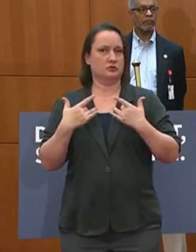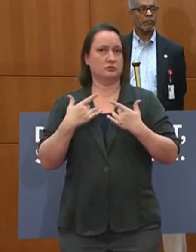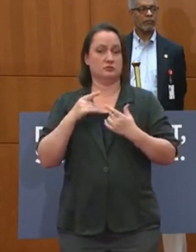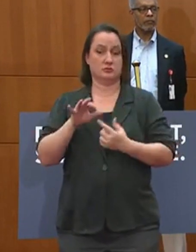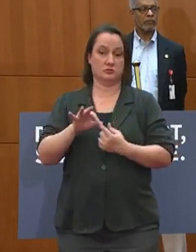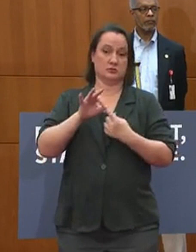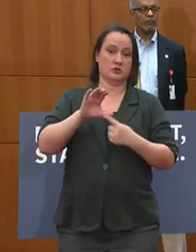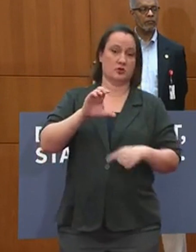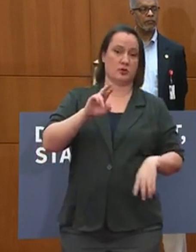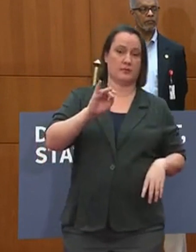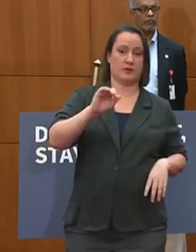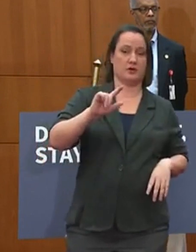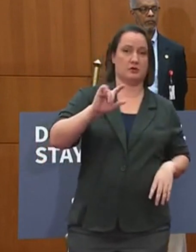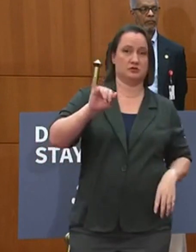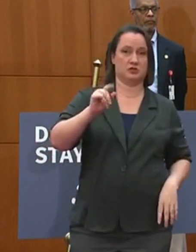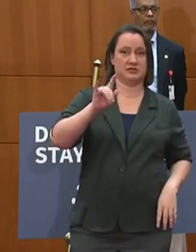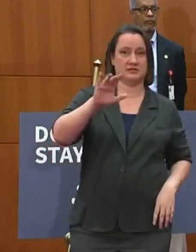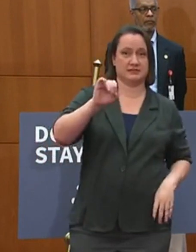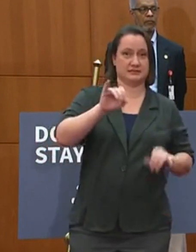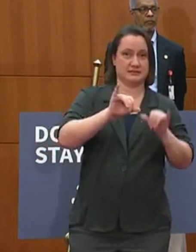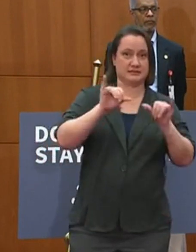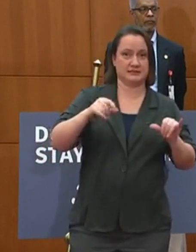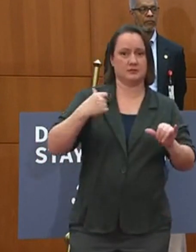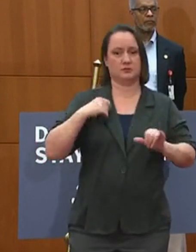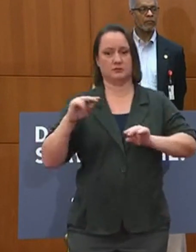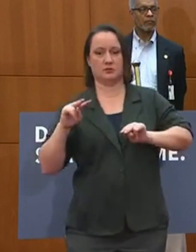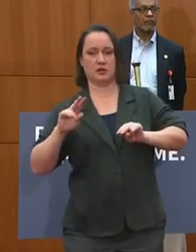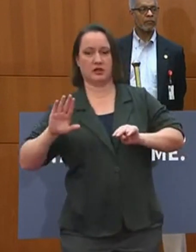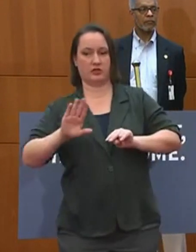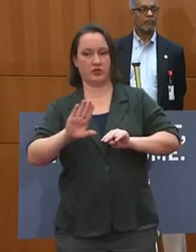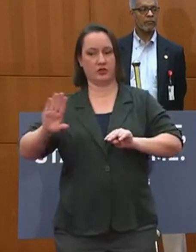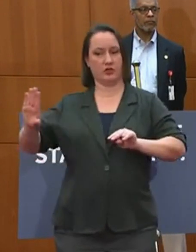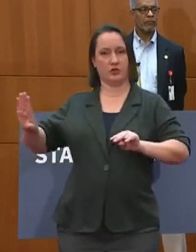justice system, and we are monitoring their efforts,